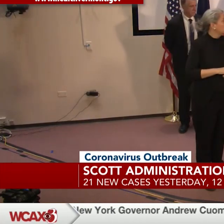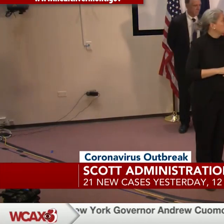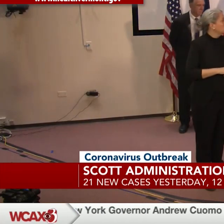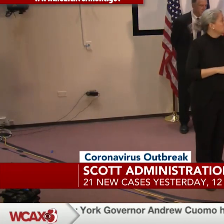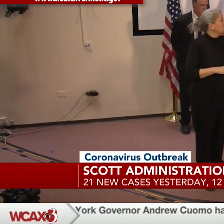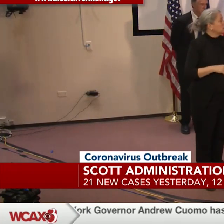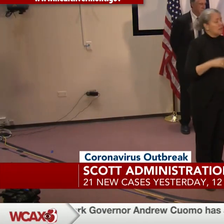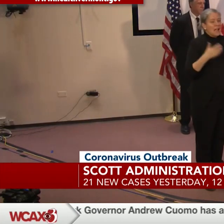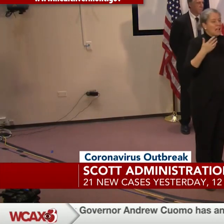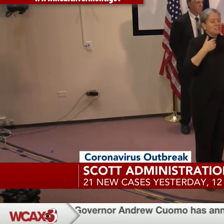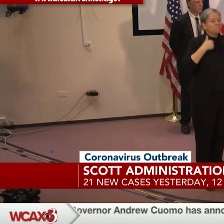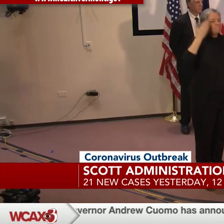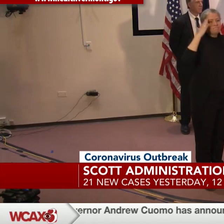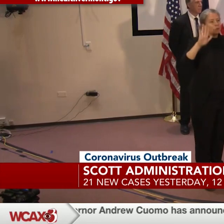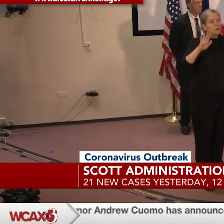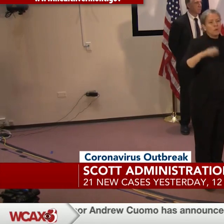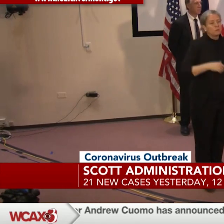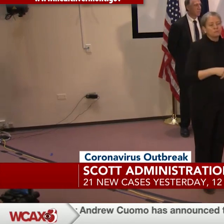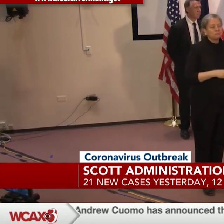Not to this time.